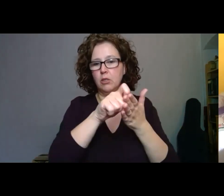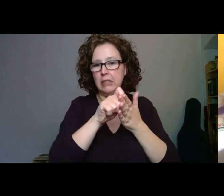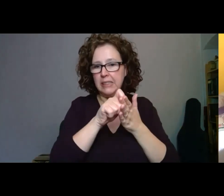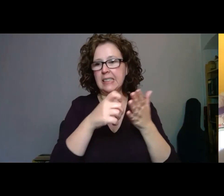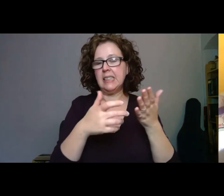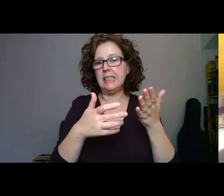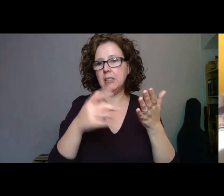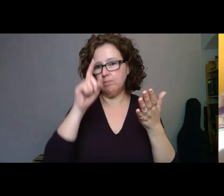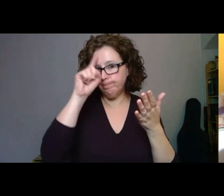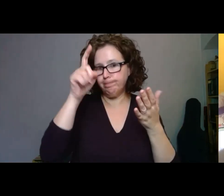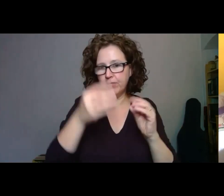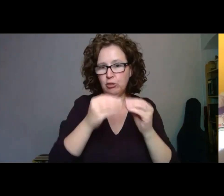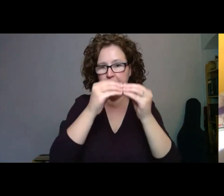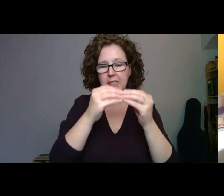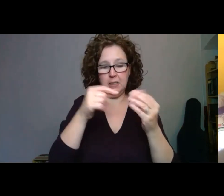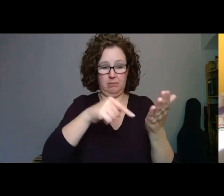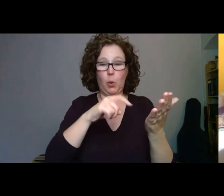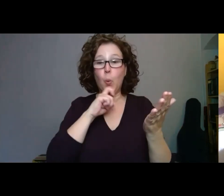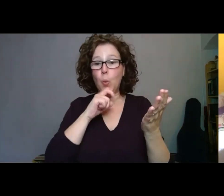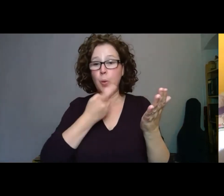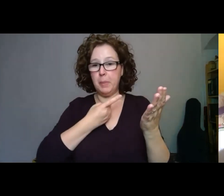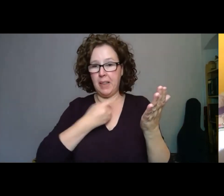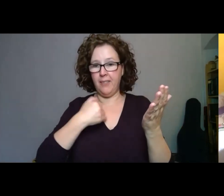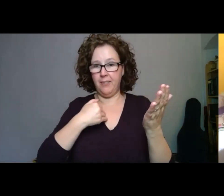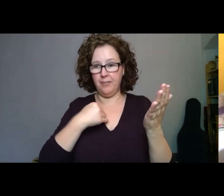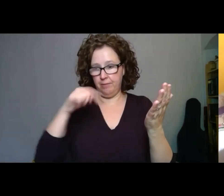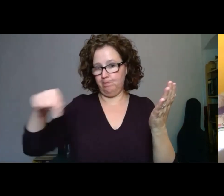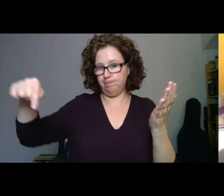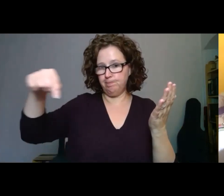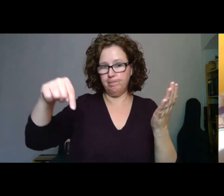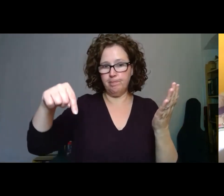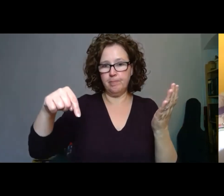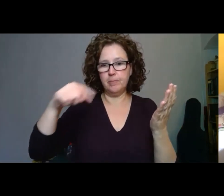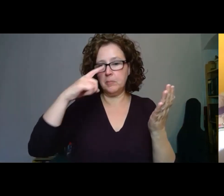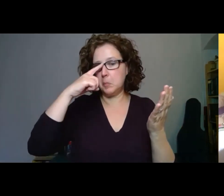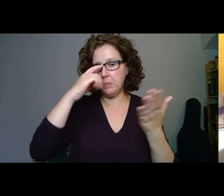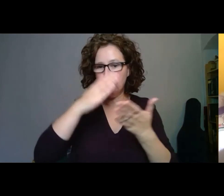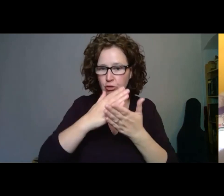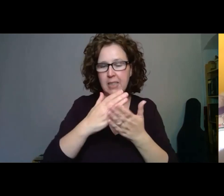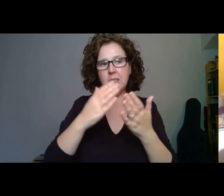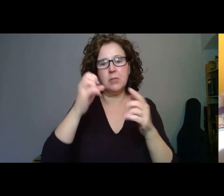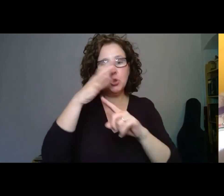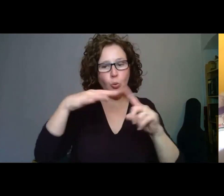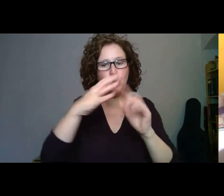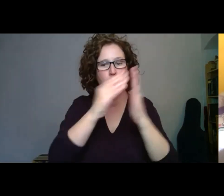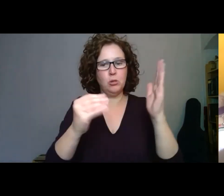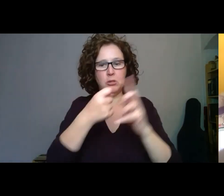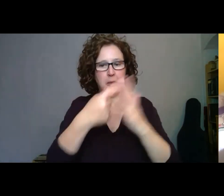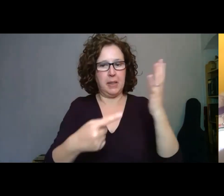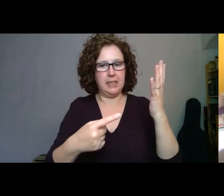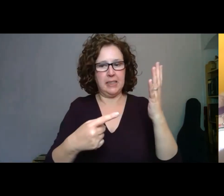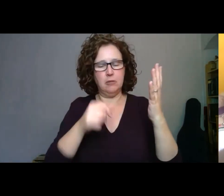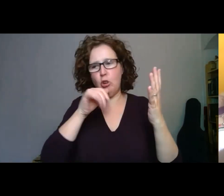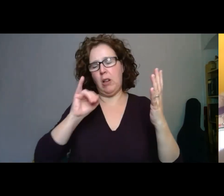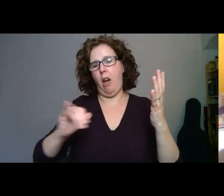devised by people who were really keen on the social model of disability.